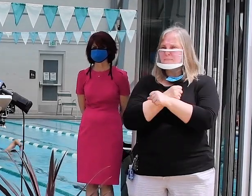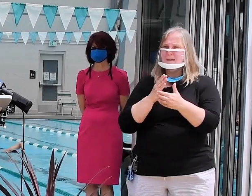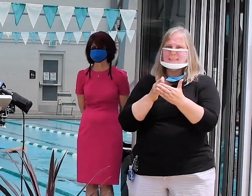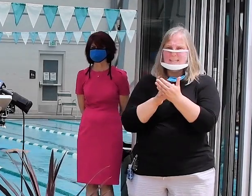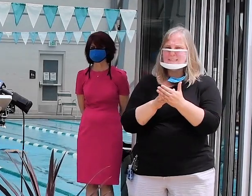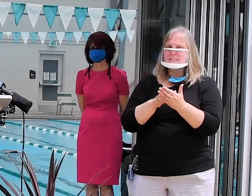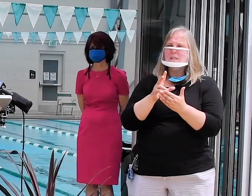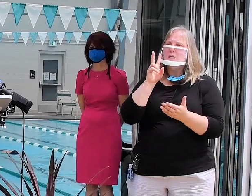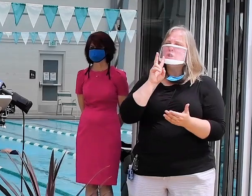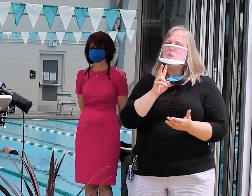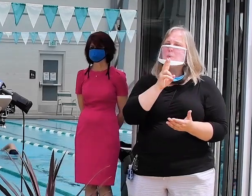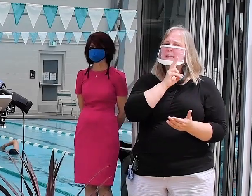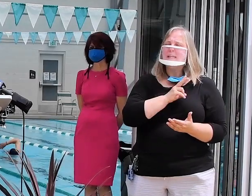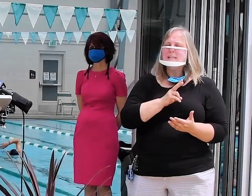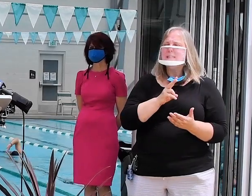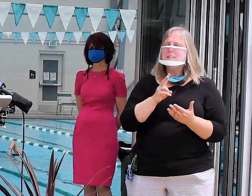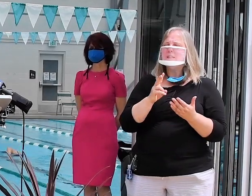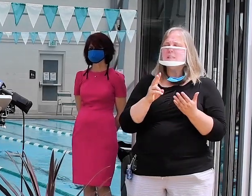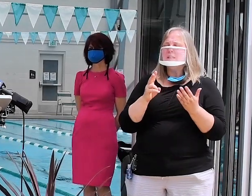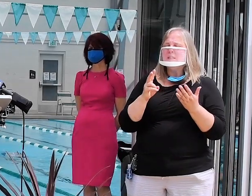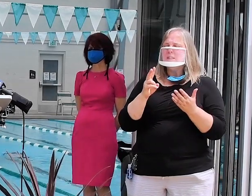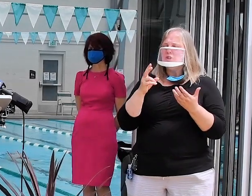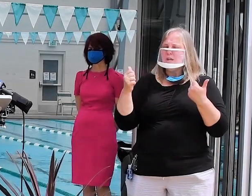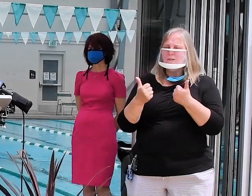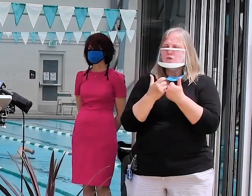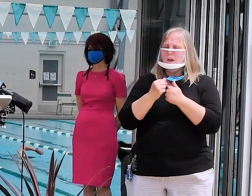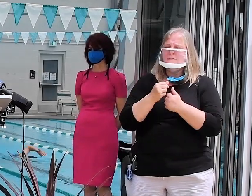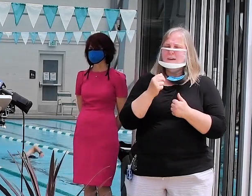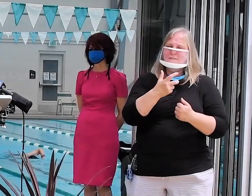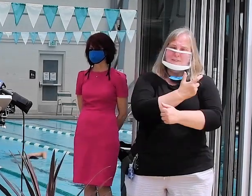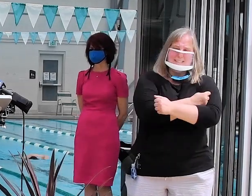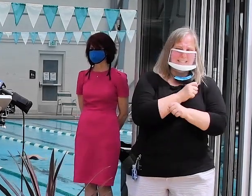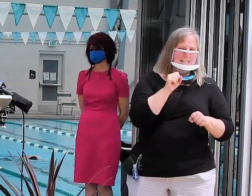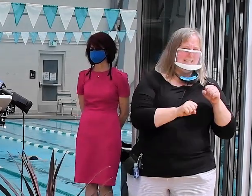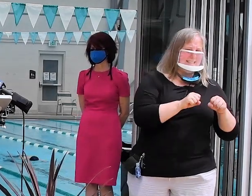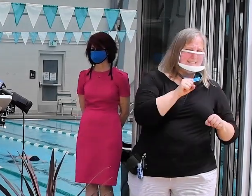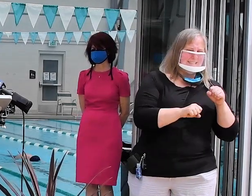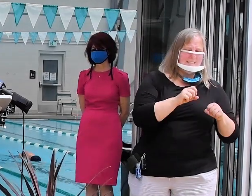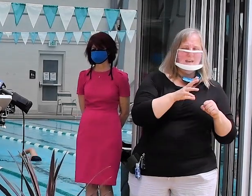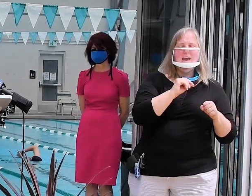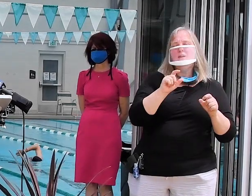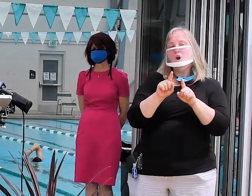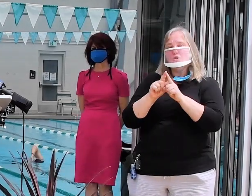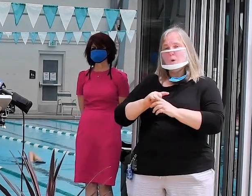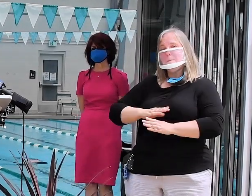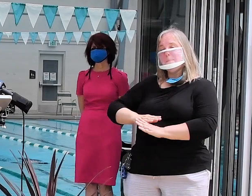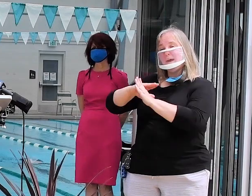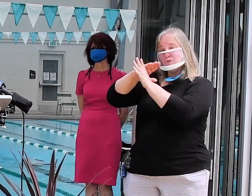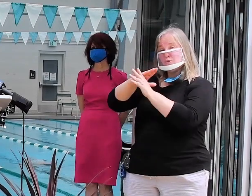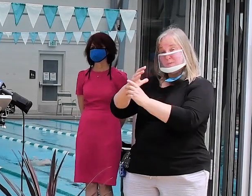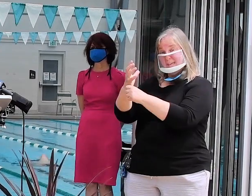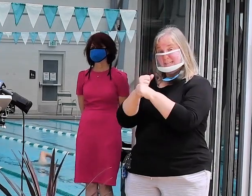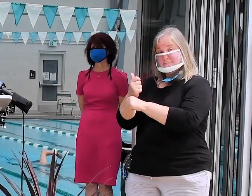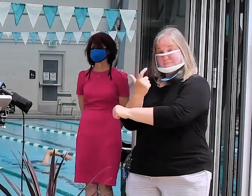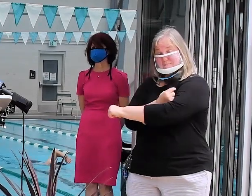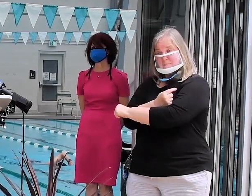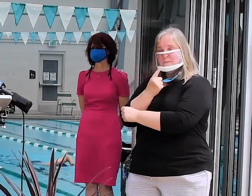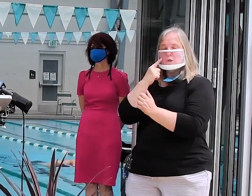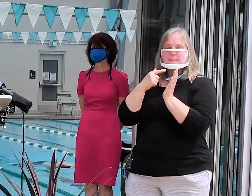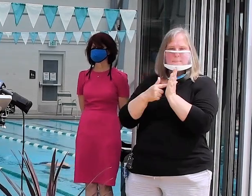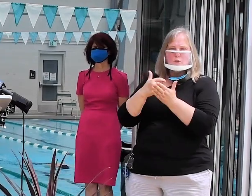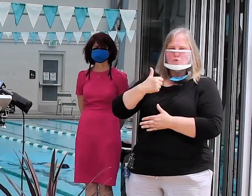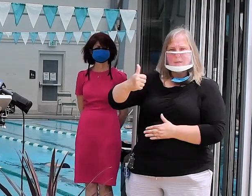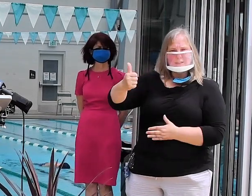the twin challenges of vaccine hesitancy and also barriers to getting the vaccine, such as